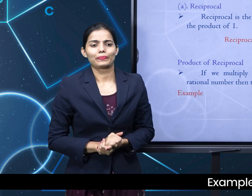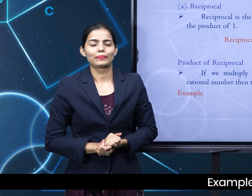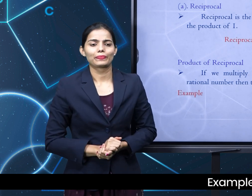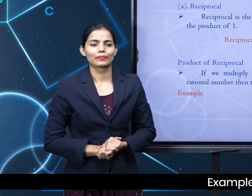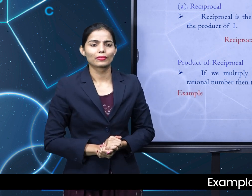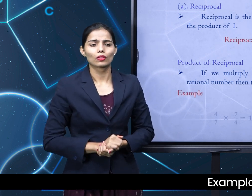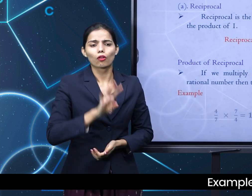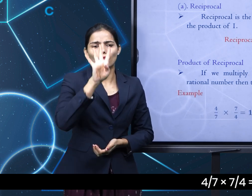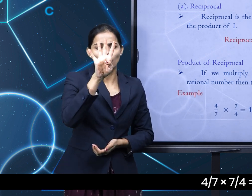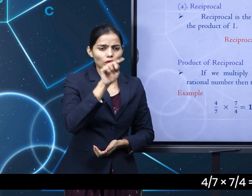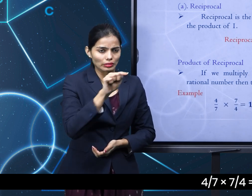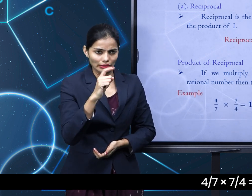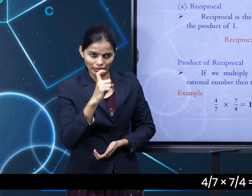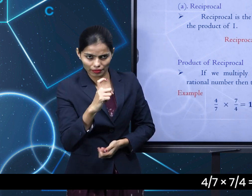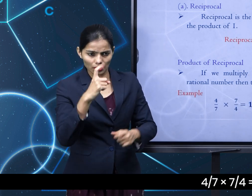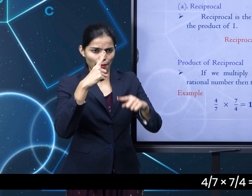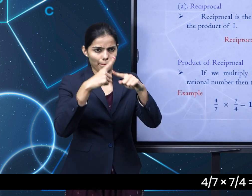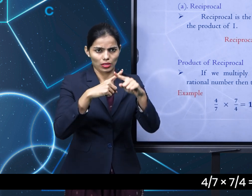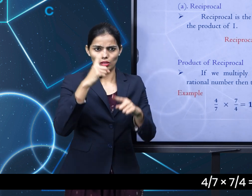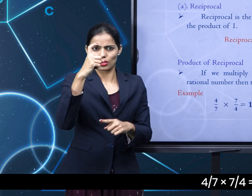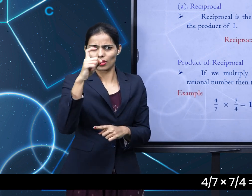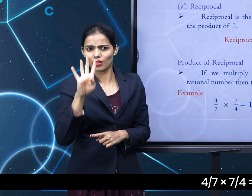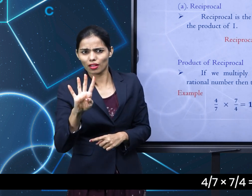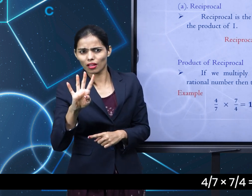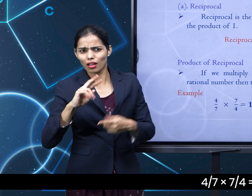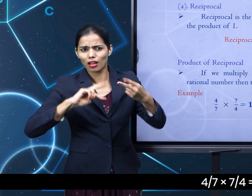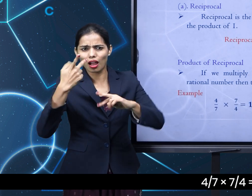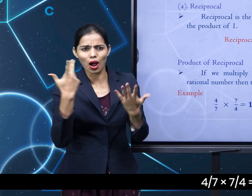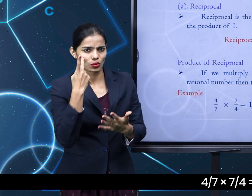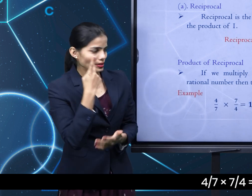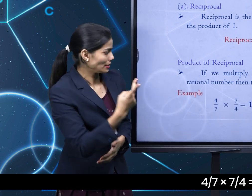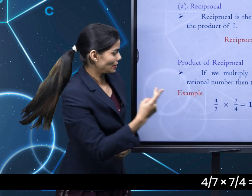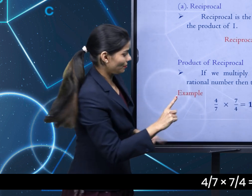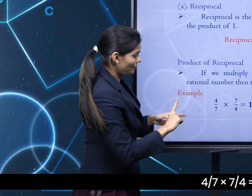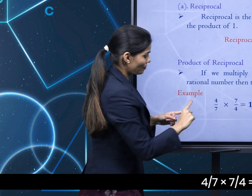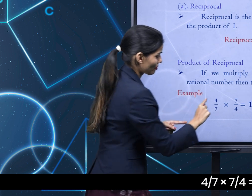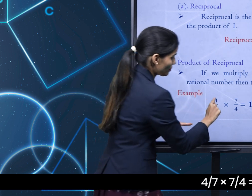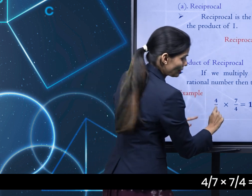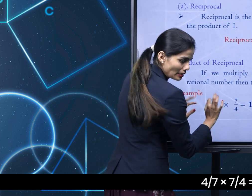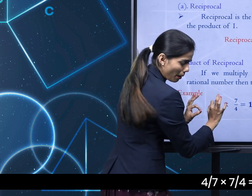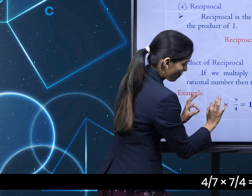Example: 4 by 7 into 7 by 4 is equal to 1.